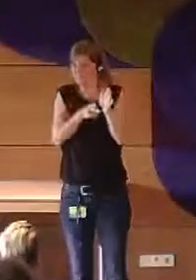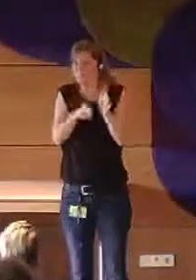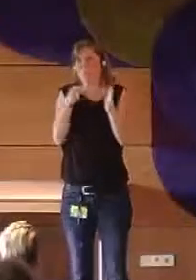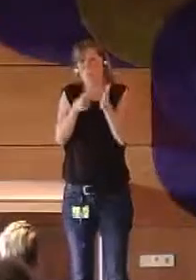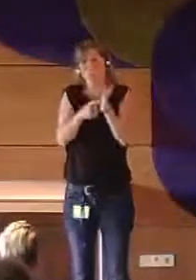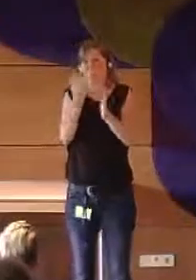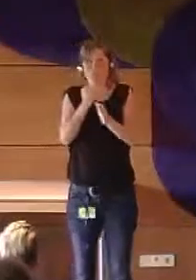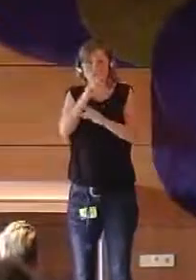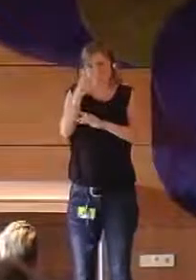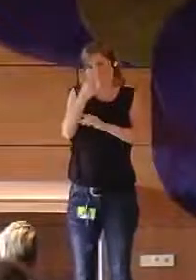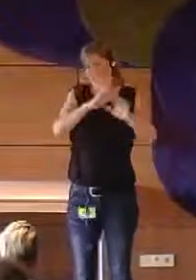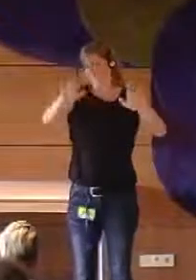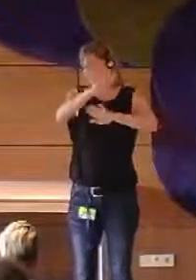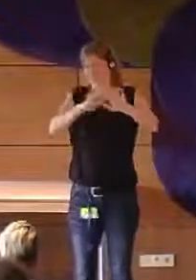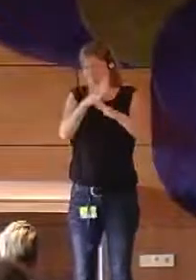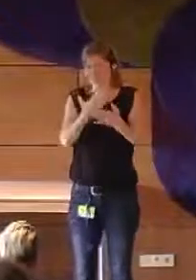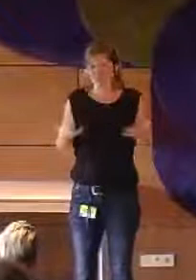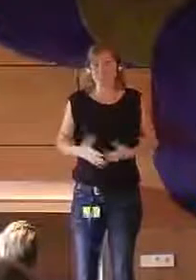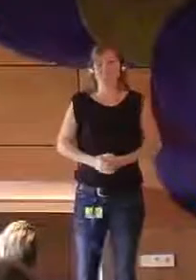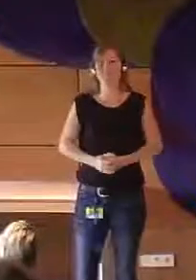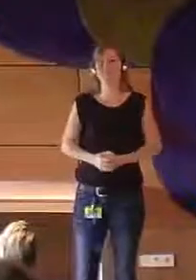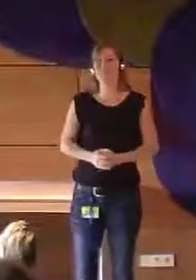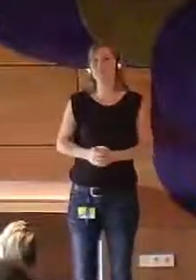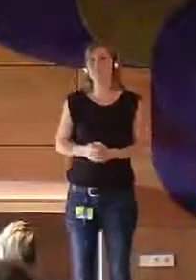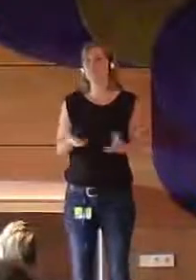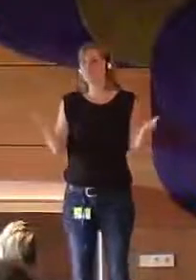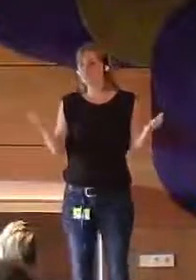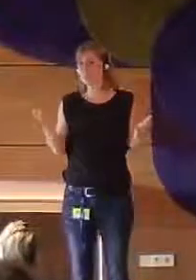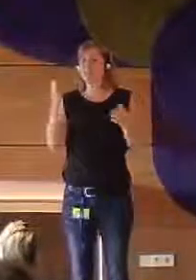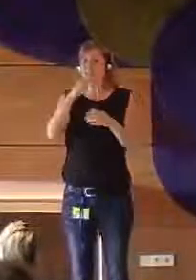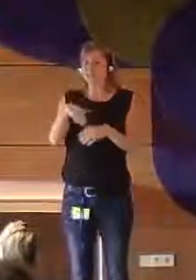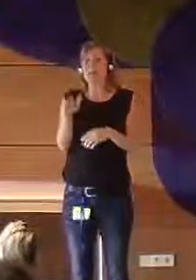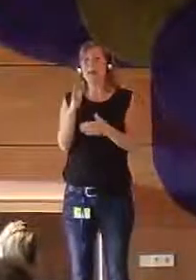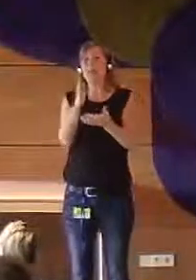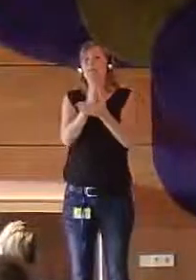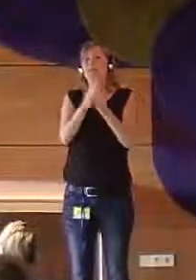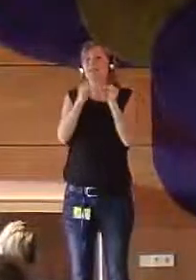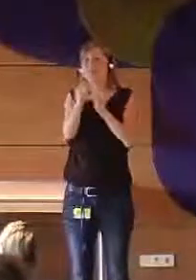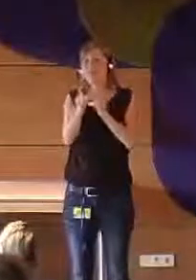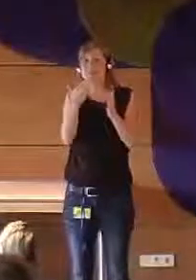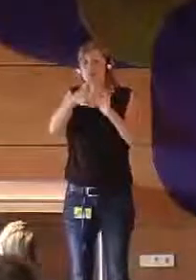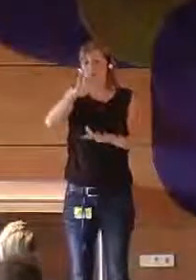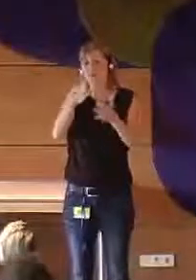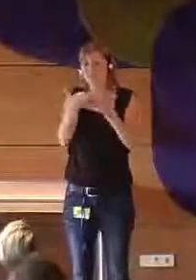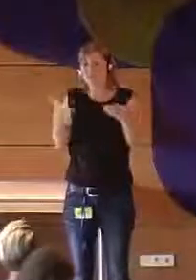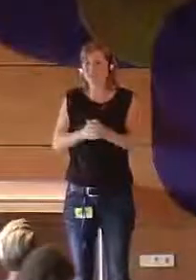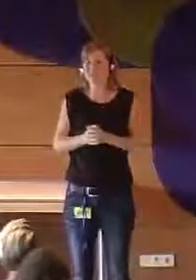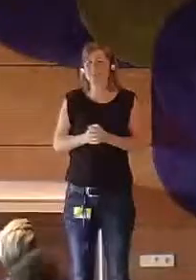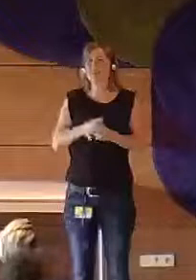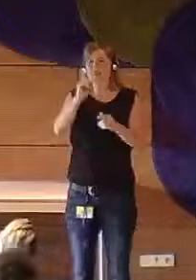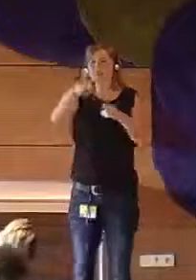So what other links do we have in the Middle Lands with Germany? So, of course, when the Romans left